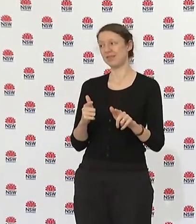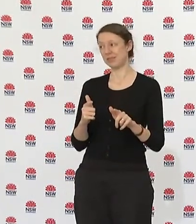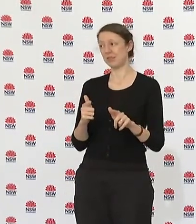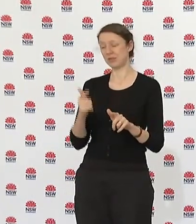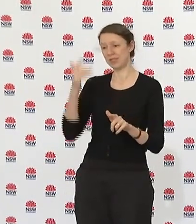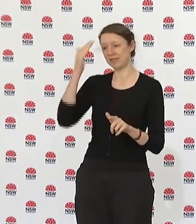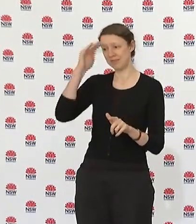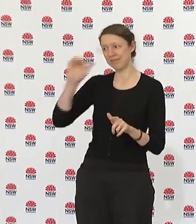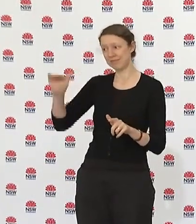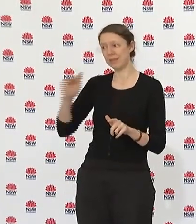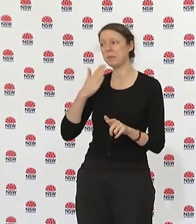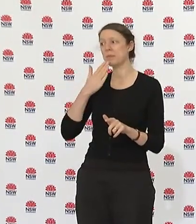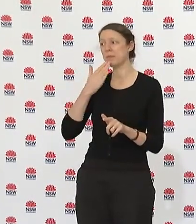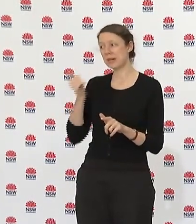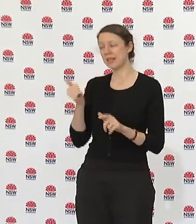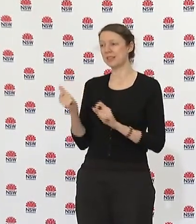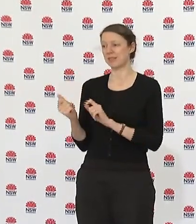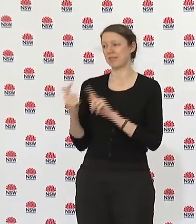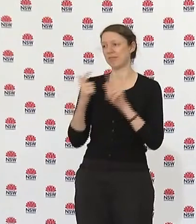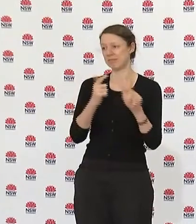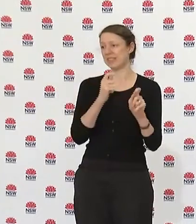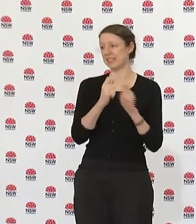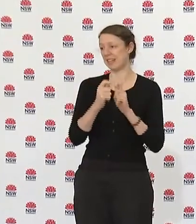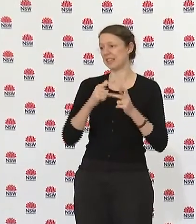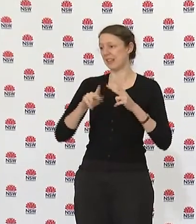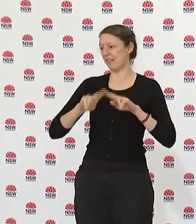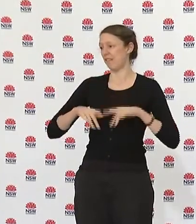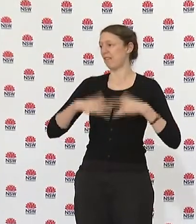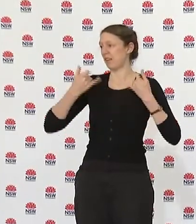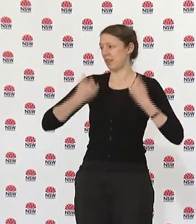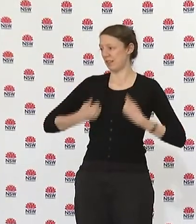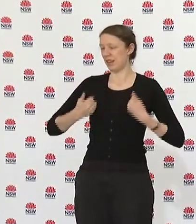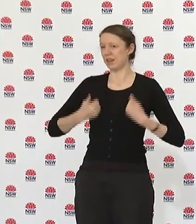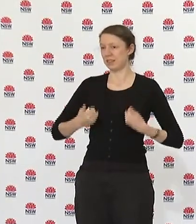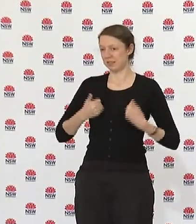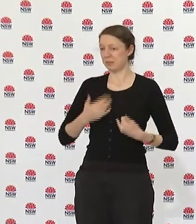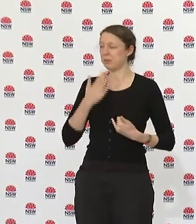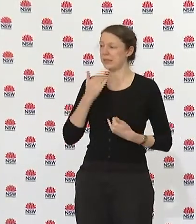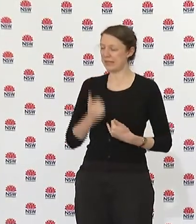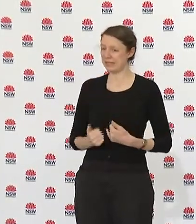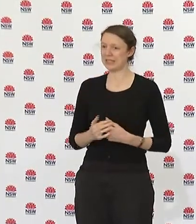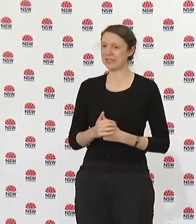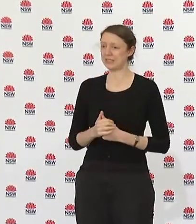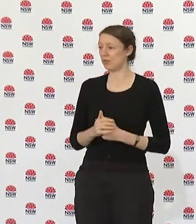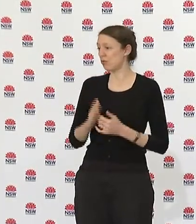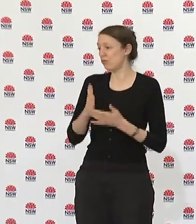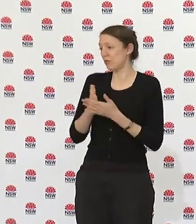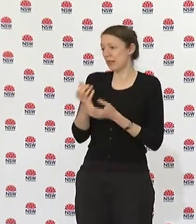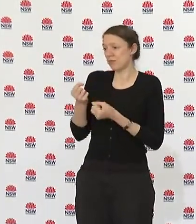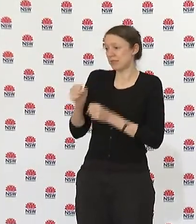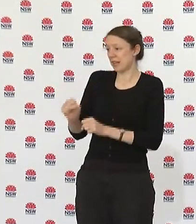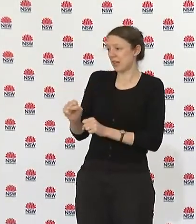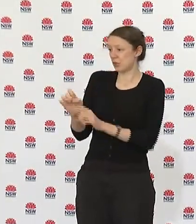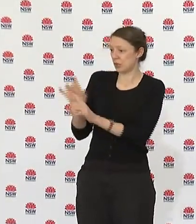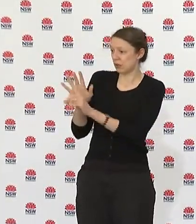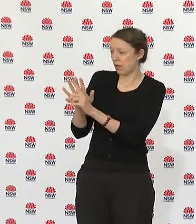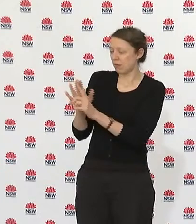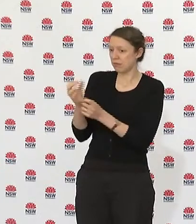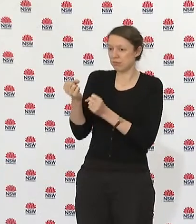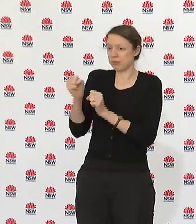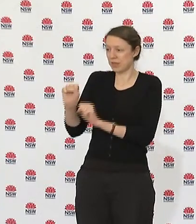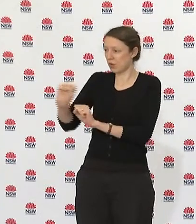forward, no matter what your political views are, come forward for testing to protect yourself and your family and friends. COVID is a serious disease. As we've